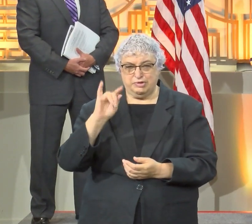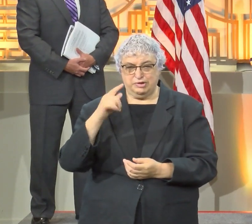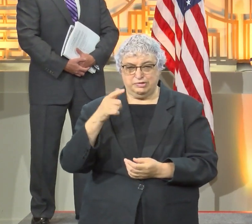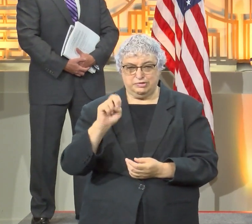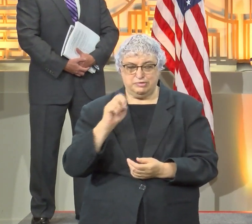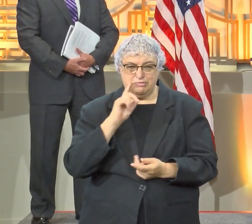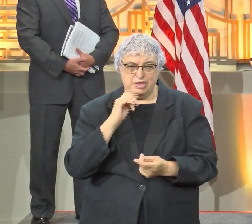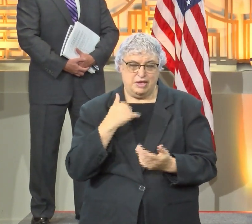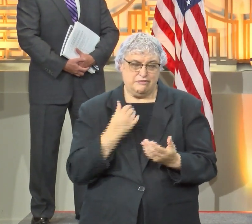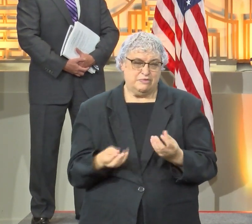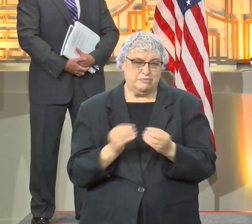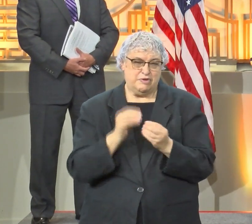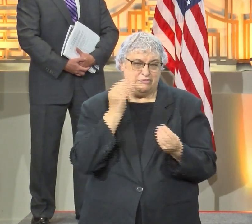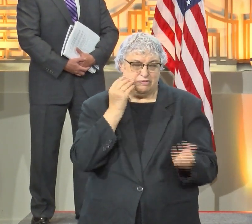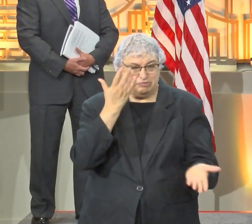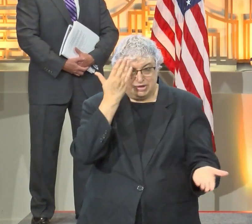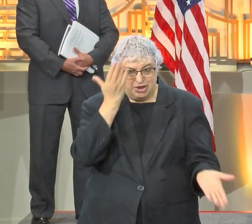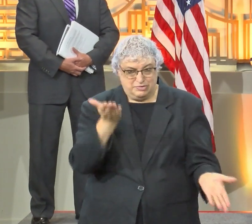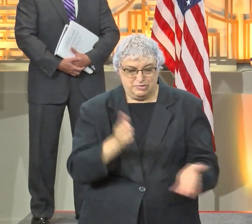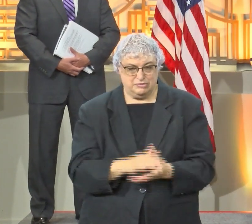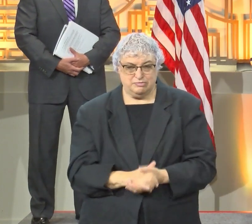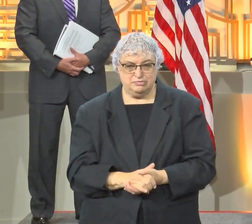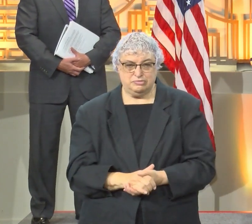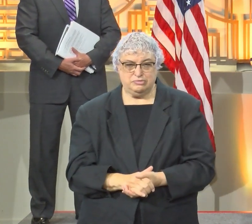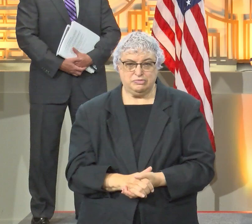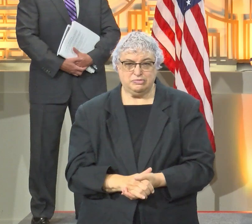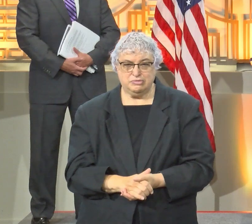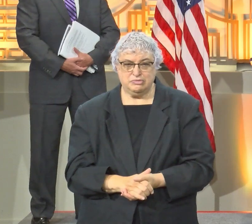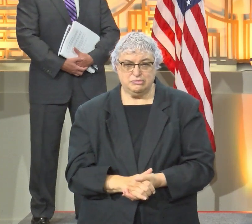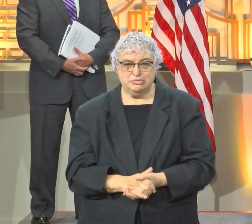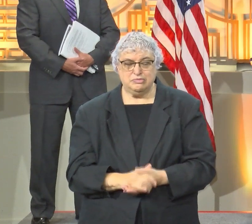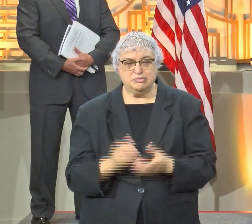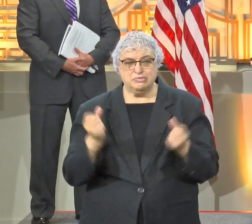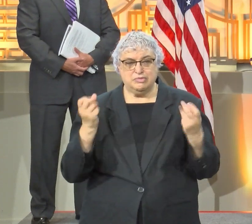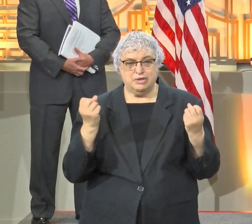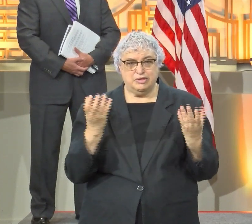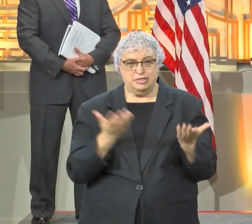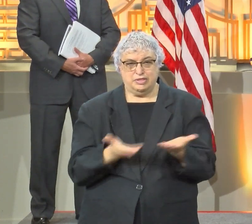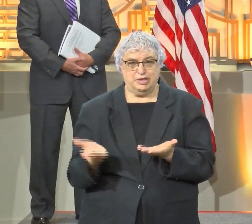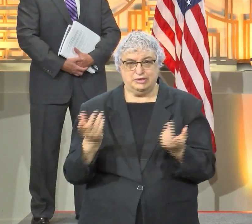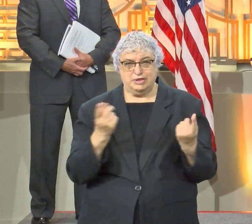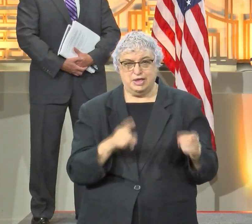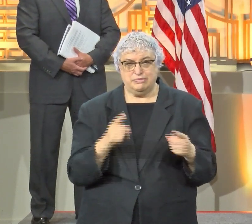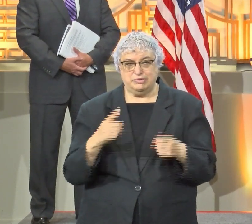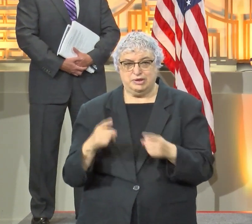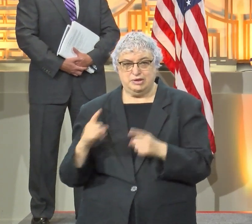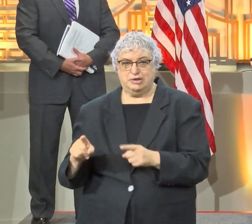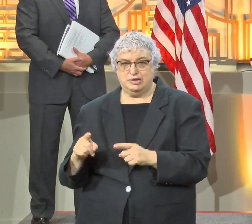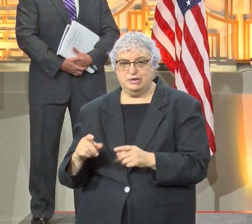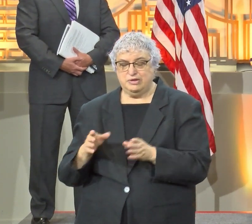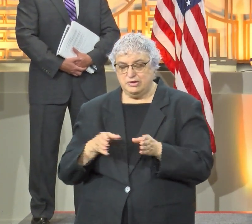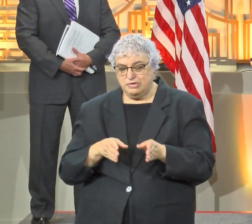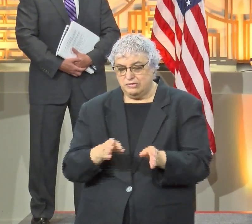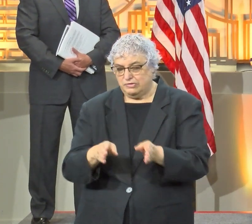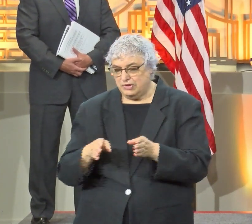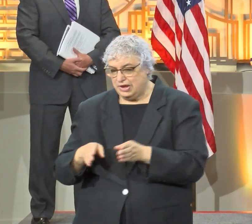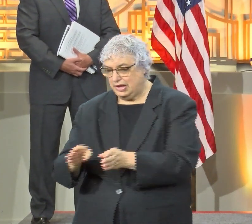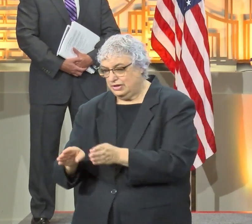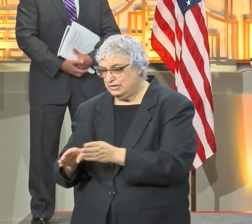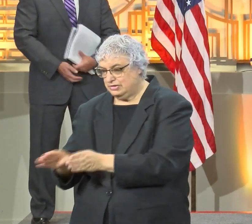additional information. I do not know. But again, let me just say there are a lot of things that are happening on our roadways, on our